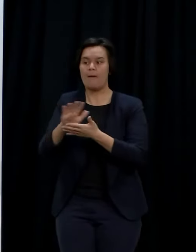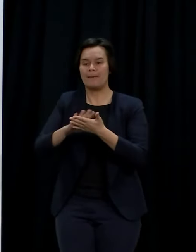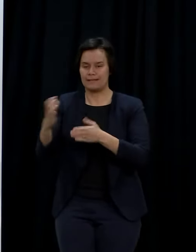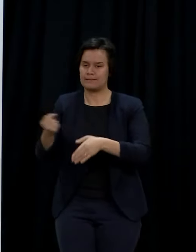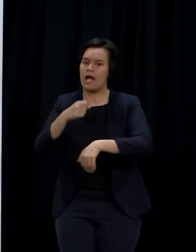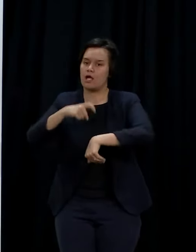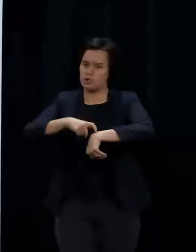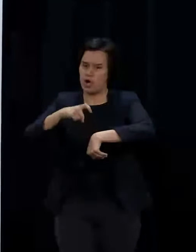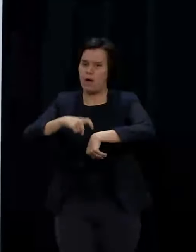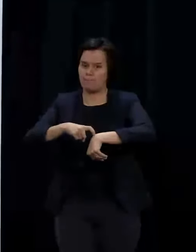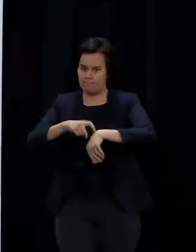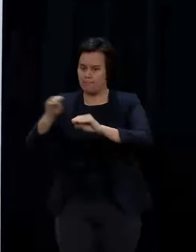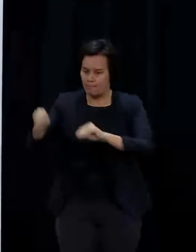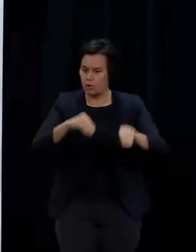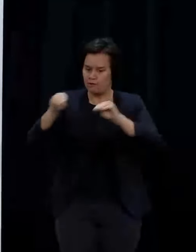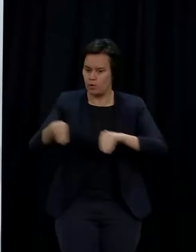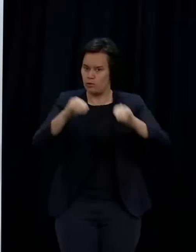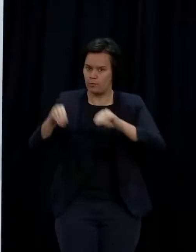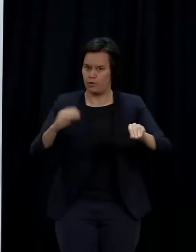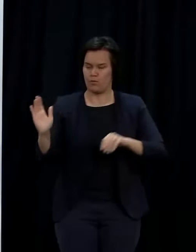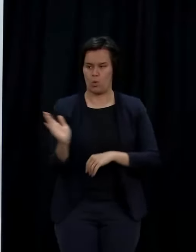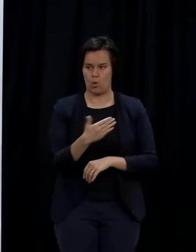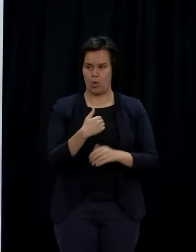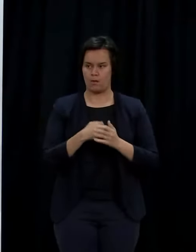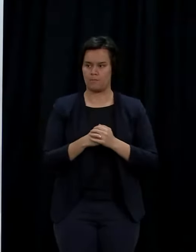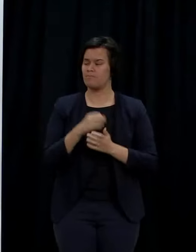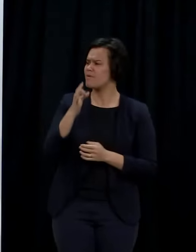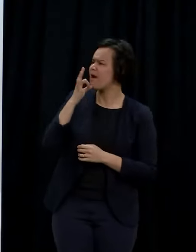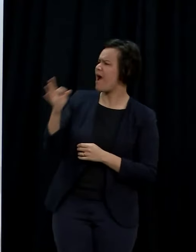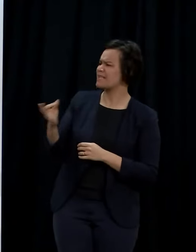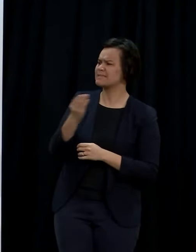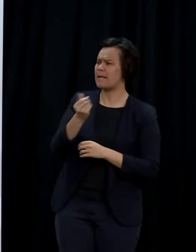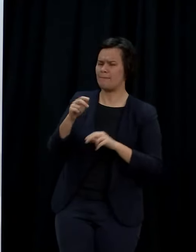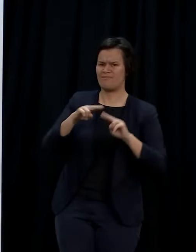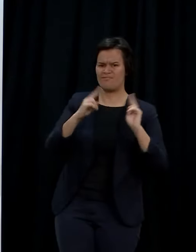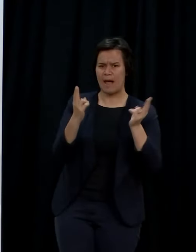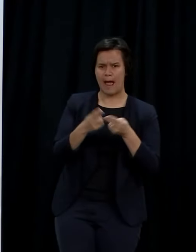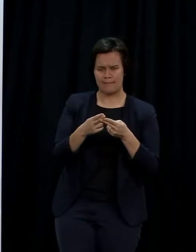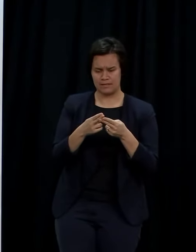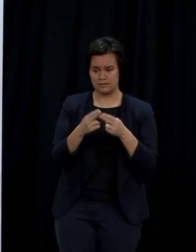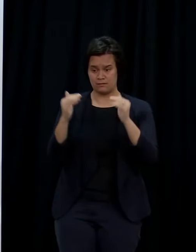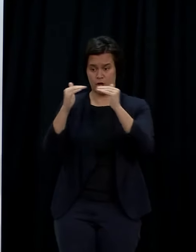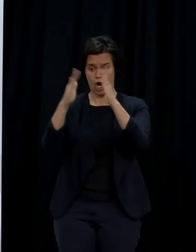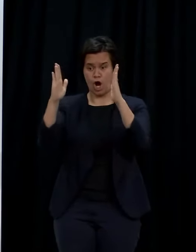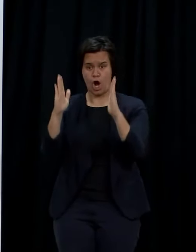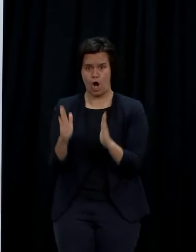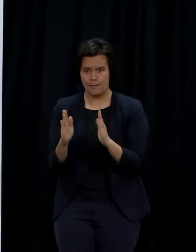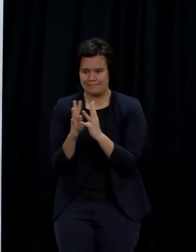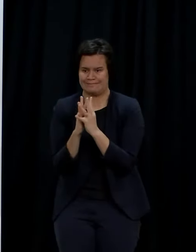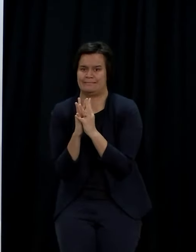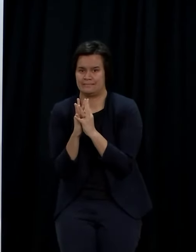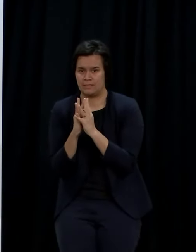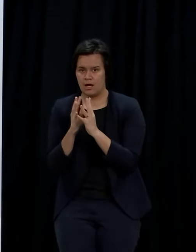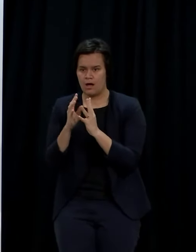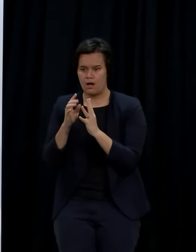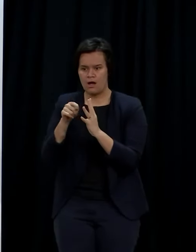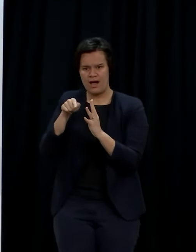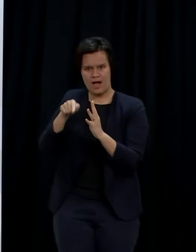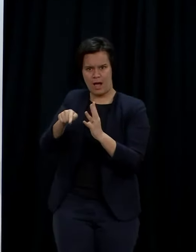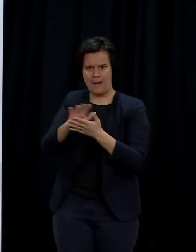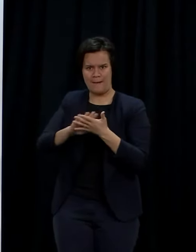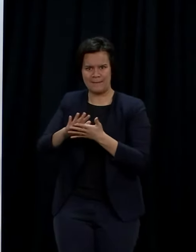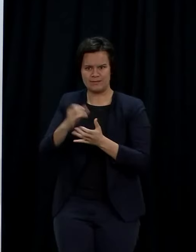particularly because if we've got, for example, large families and cramped conditions or not ideal conditions, does that make it even